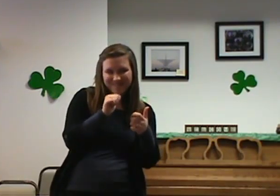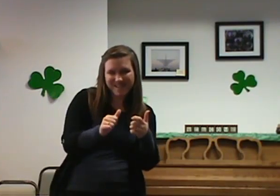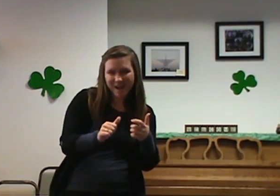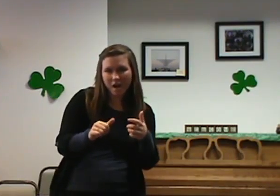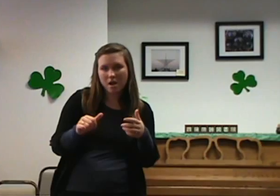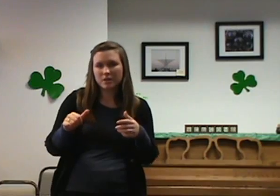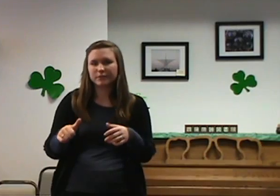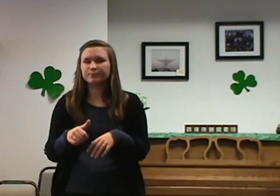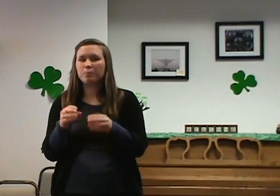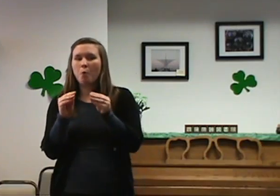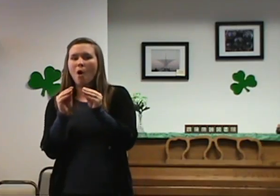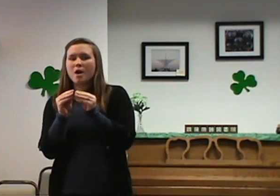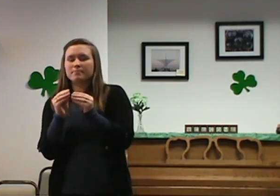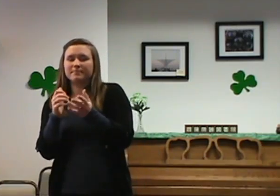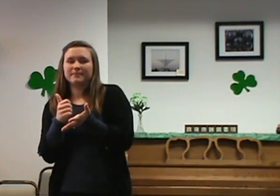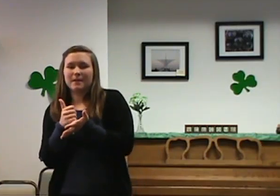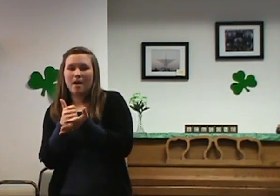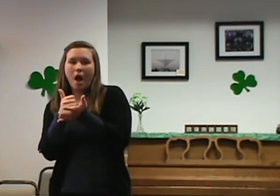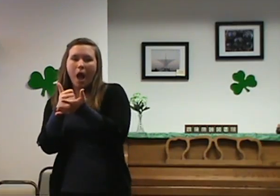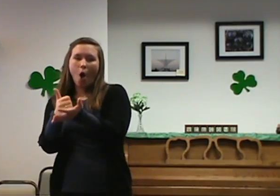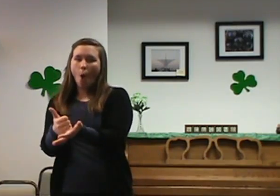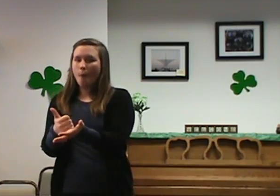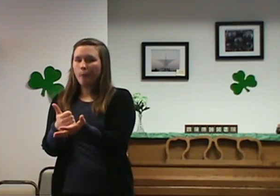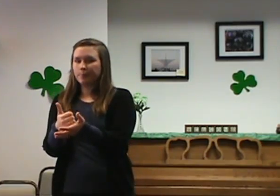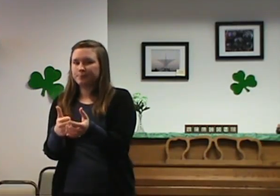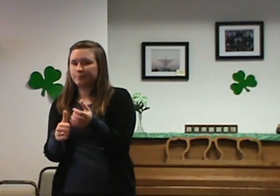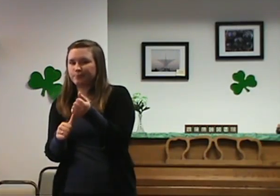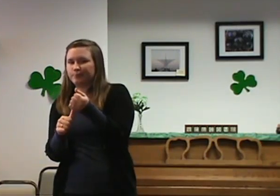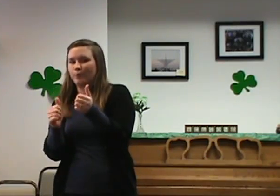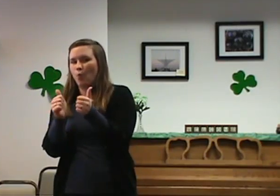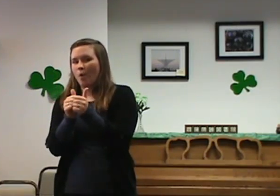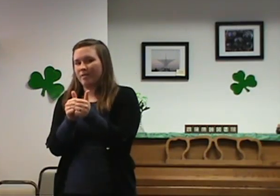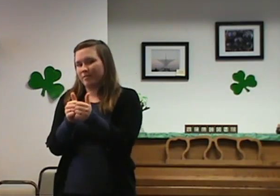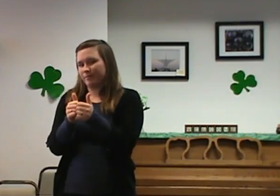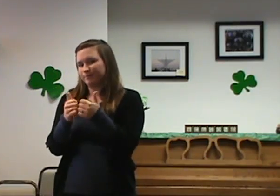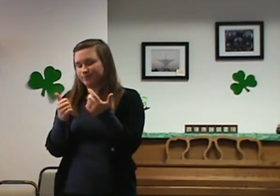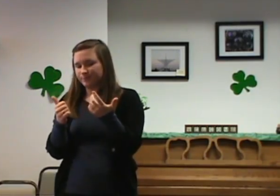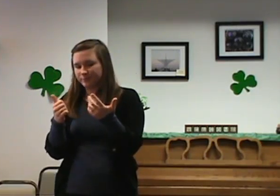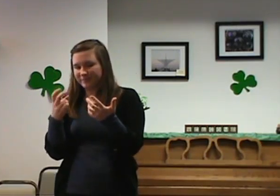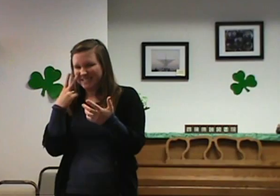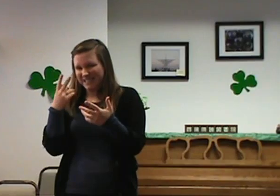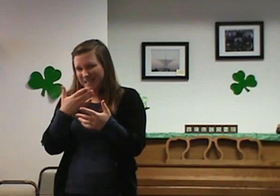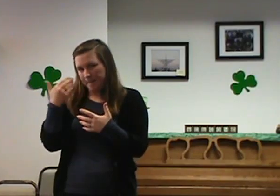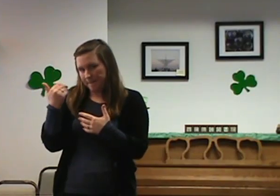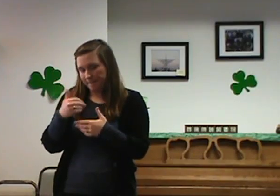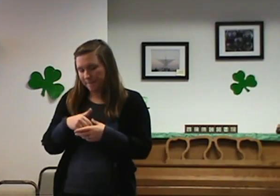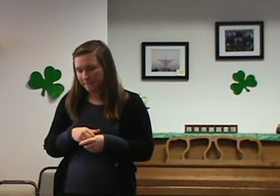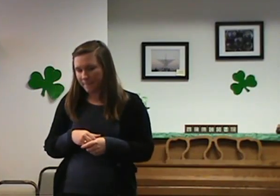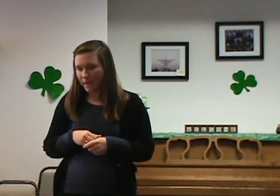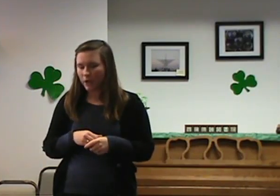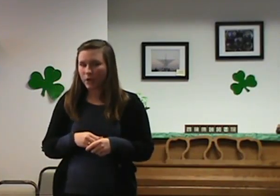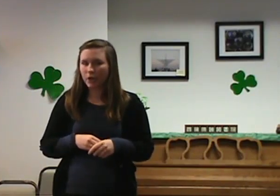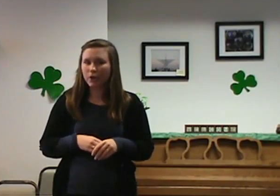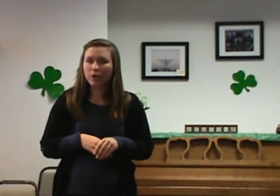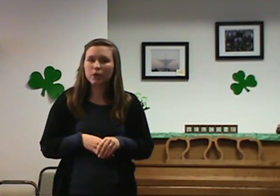My magnifying glasses go up to a 14x. They start at the 3 and they go to 14x in both the stand and the